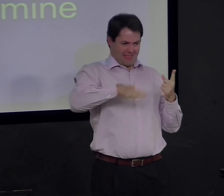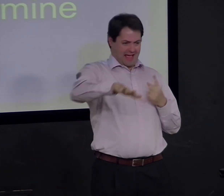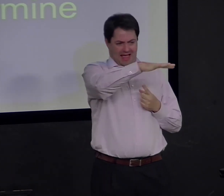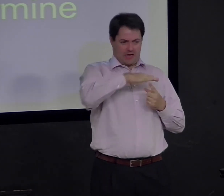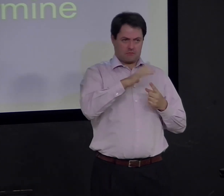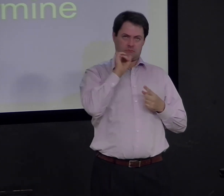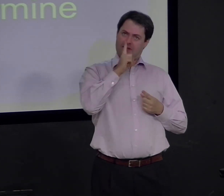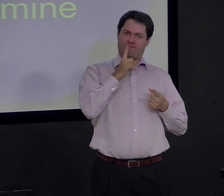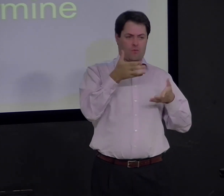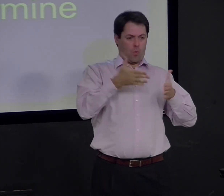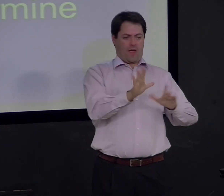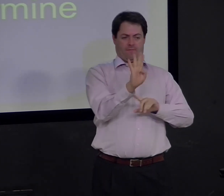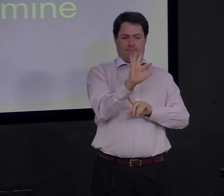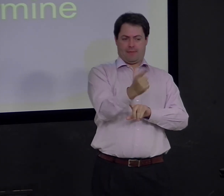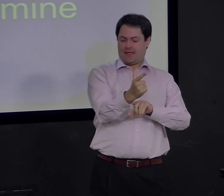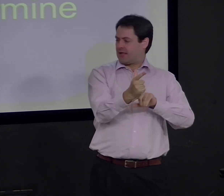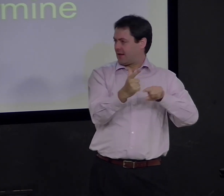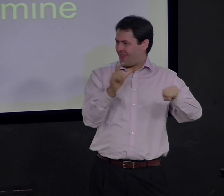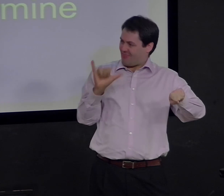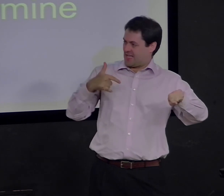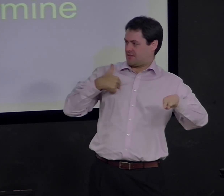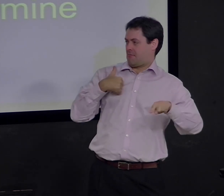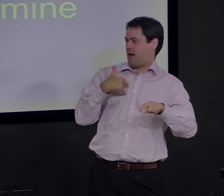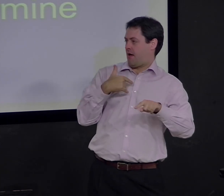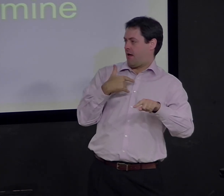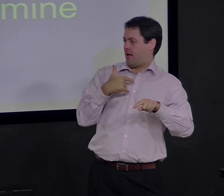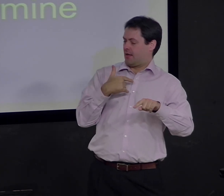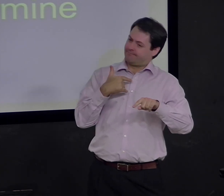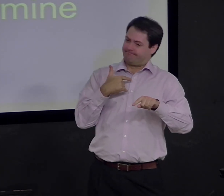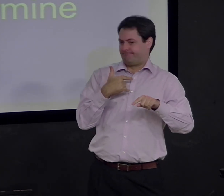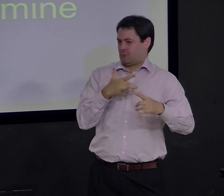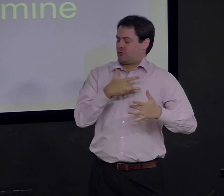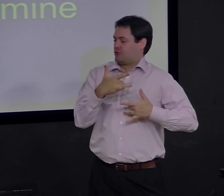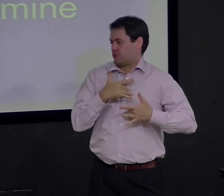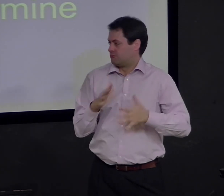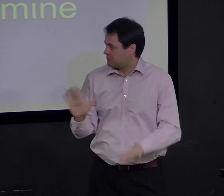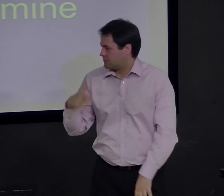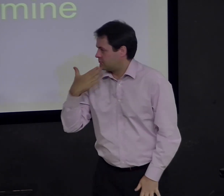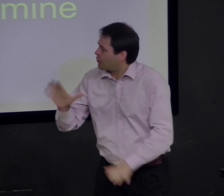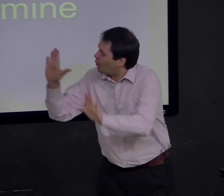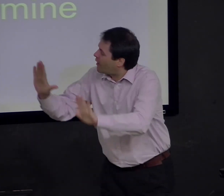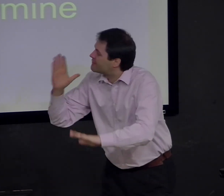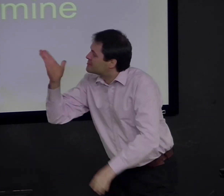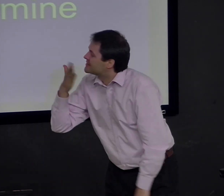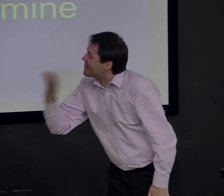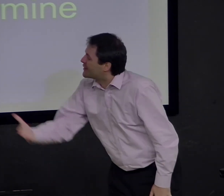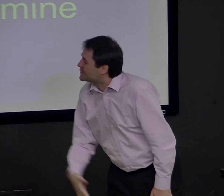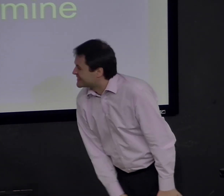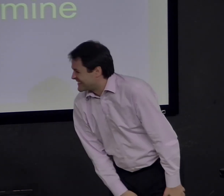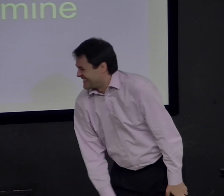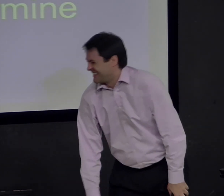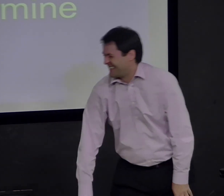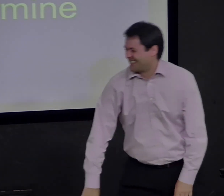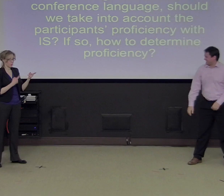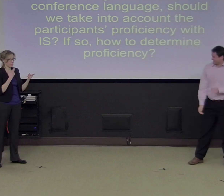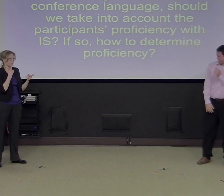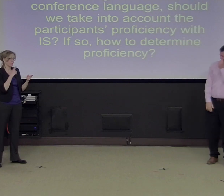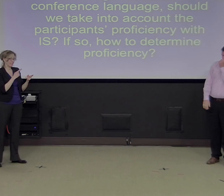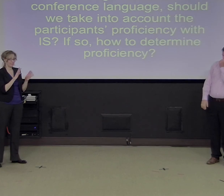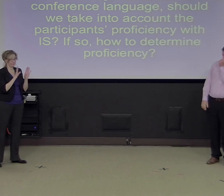moment, who you're talking to, and that could form how you use international sign language or a mixture of sign